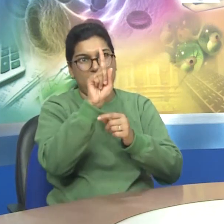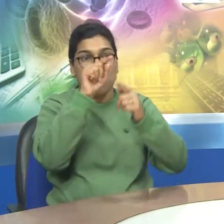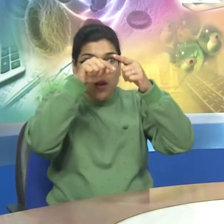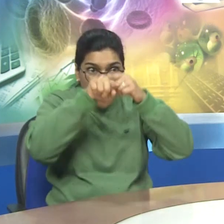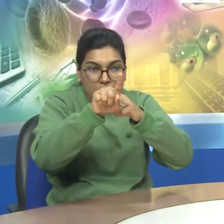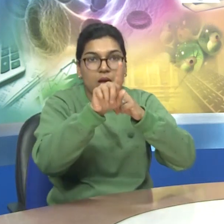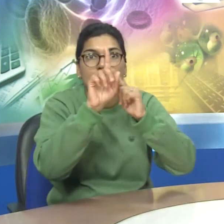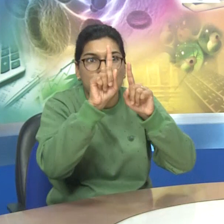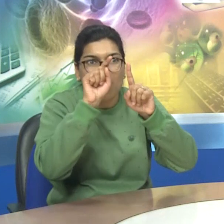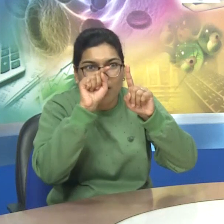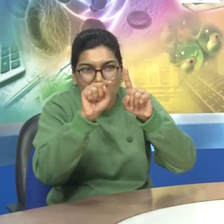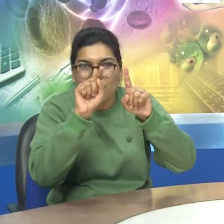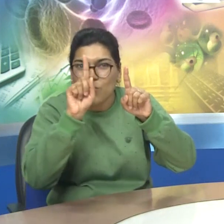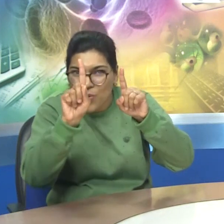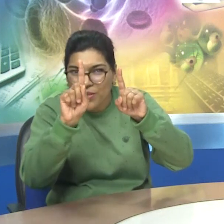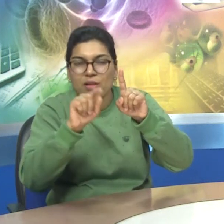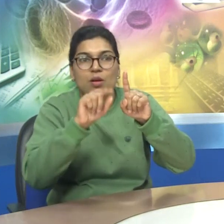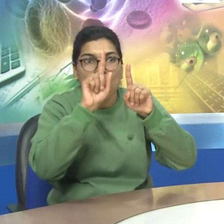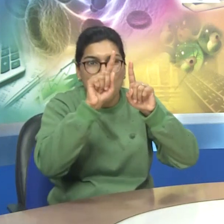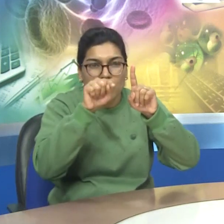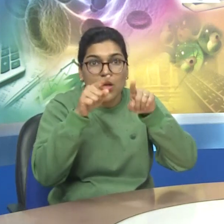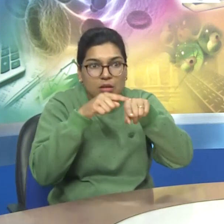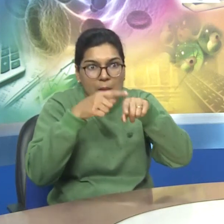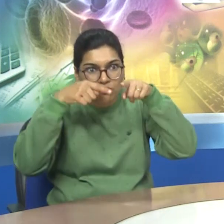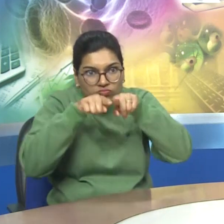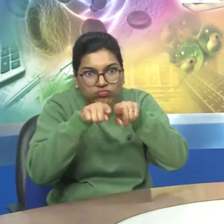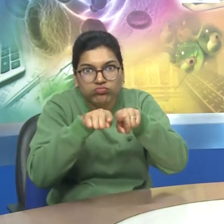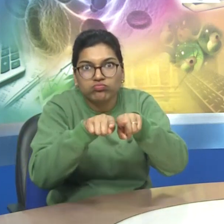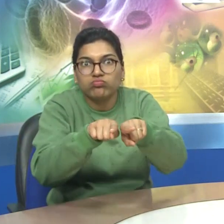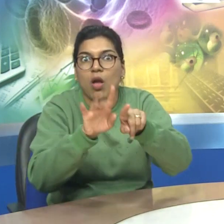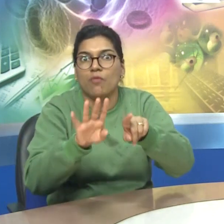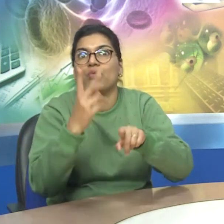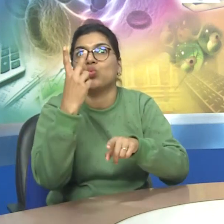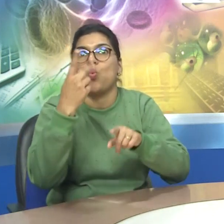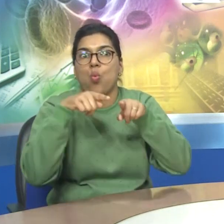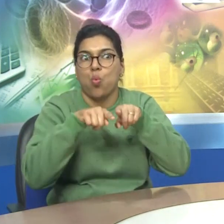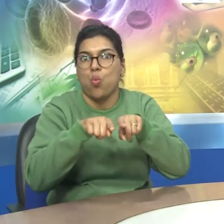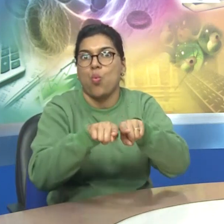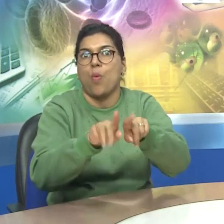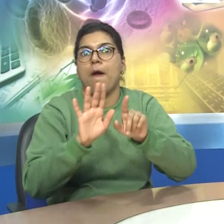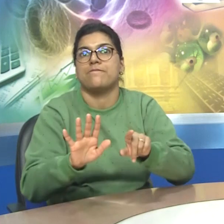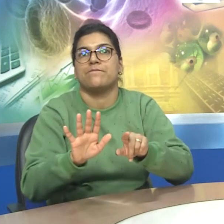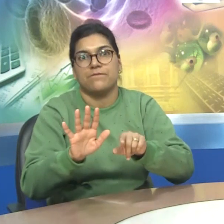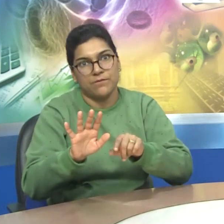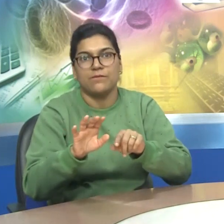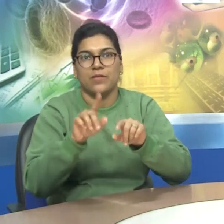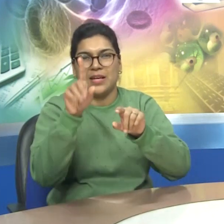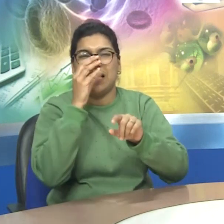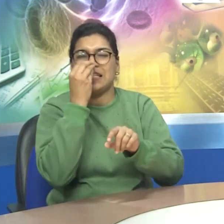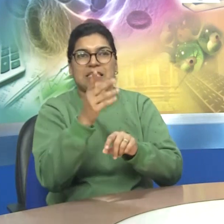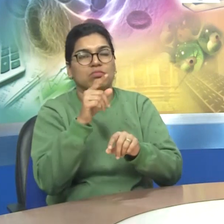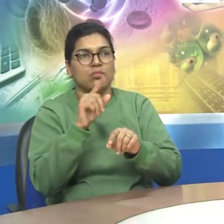So now let us understand point 3. Notation repeats patterns and